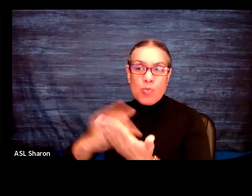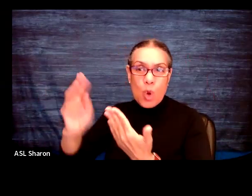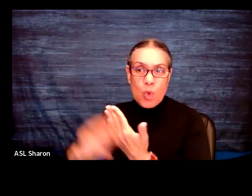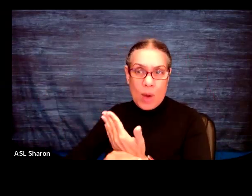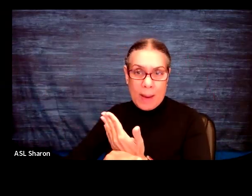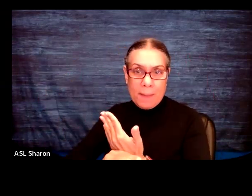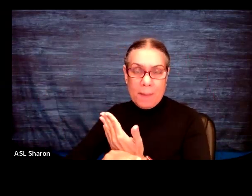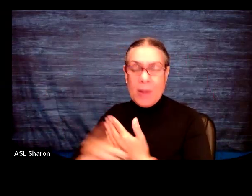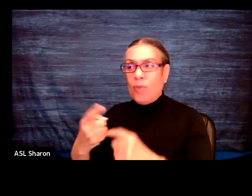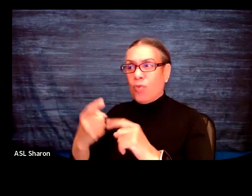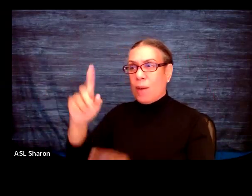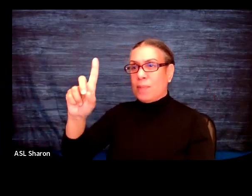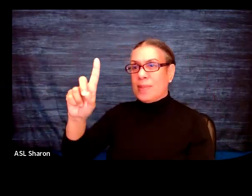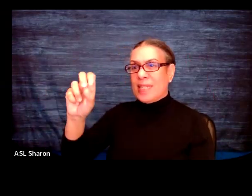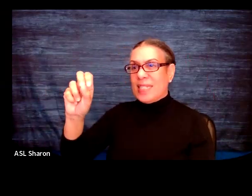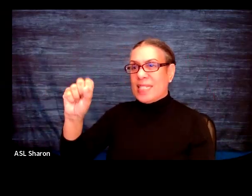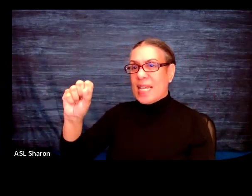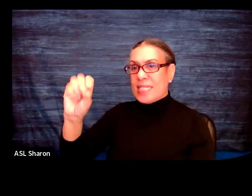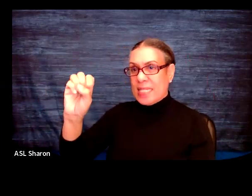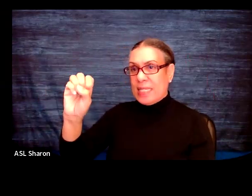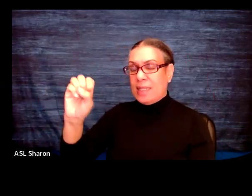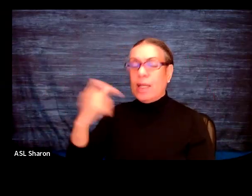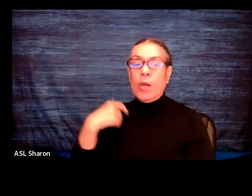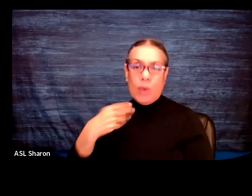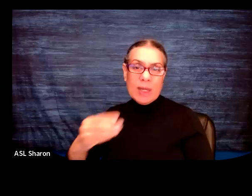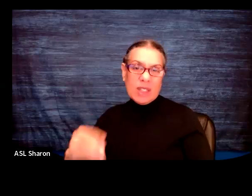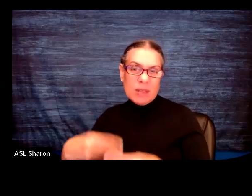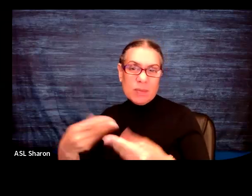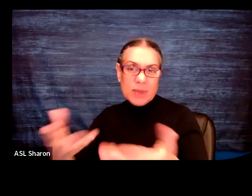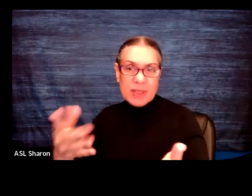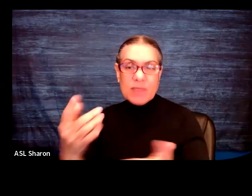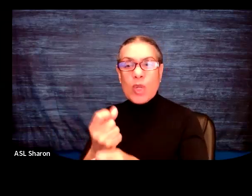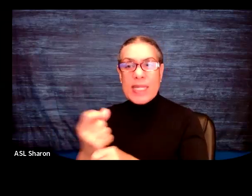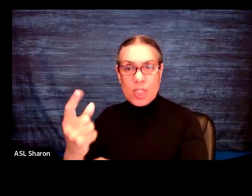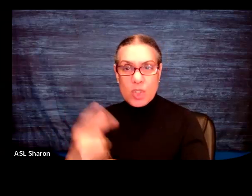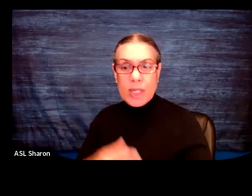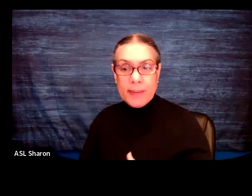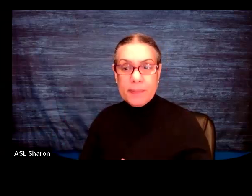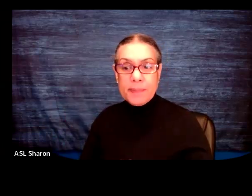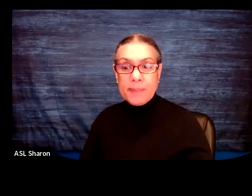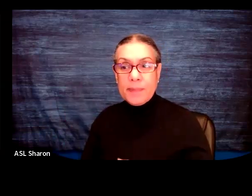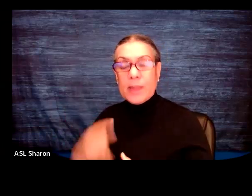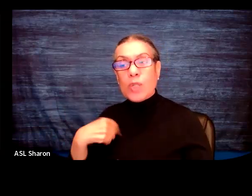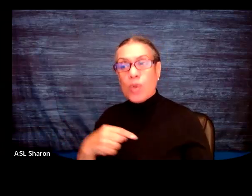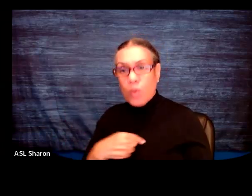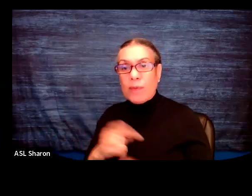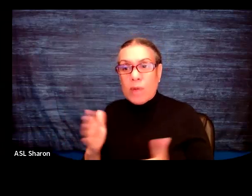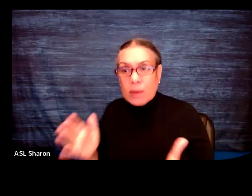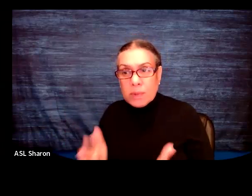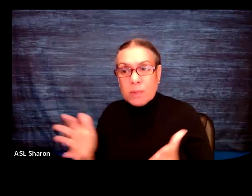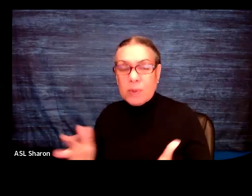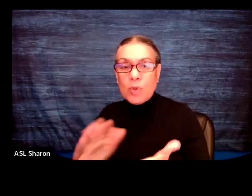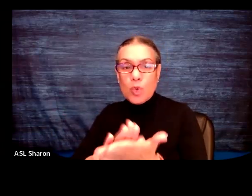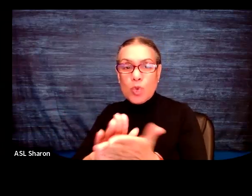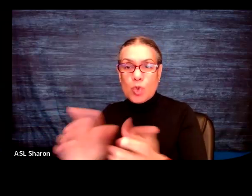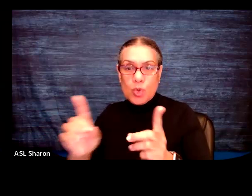new models from DESE. That's one of the programs that's being built out for next year. And so I think, we've really ramped up the district's